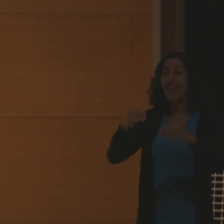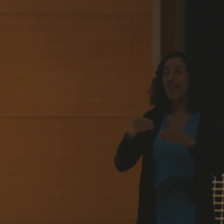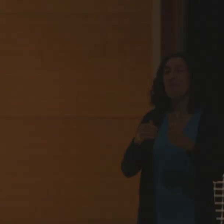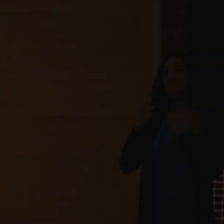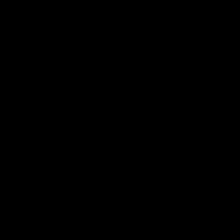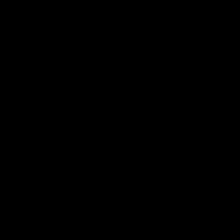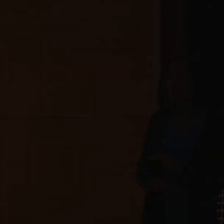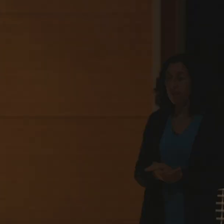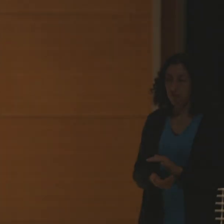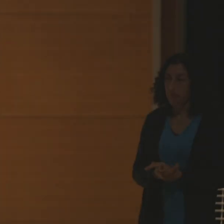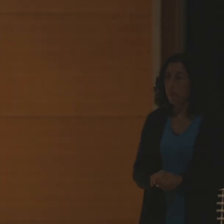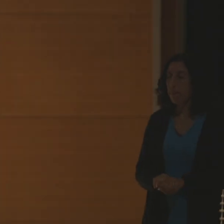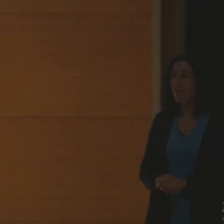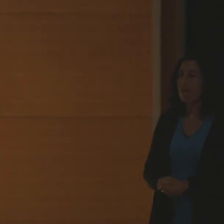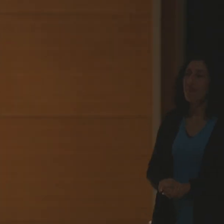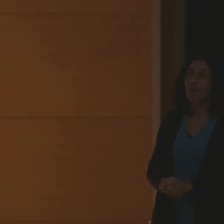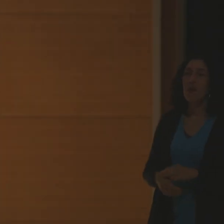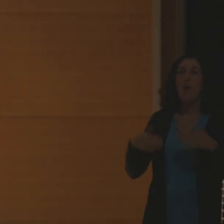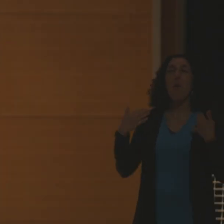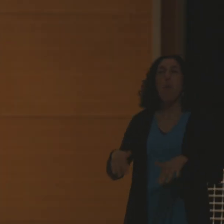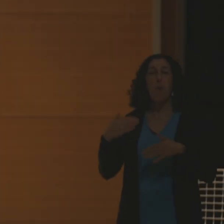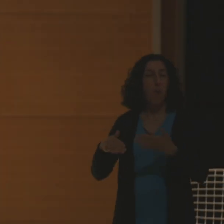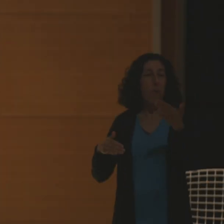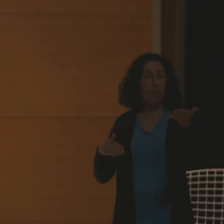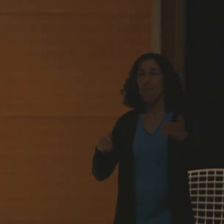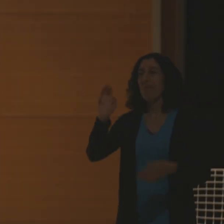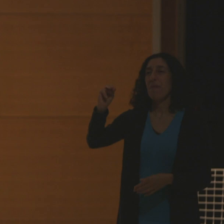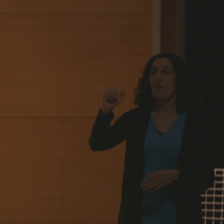you. Give it up one more time for Mateo.